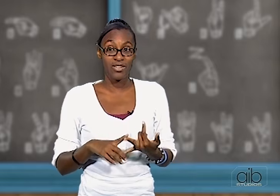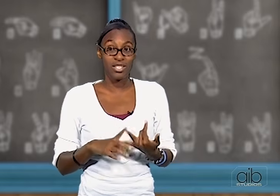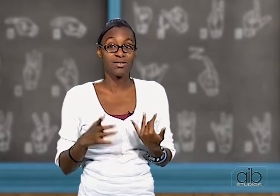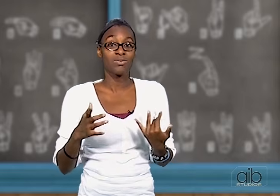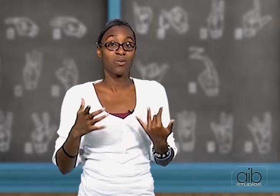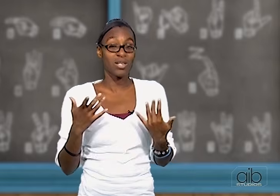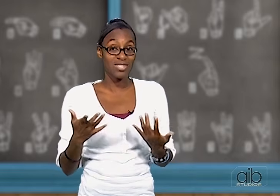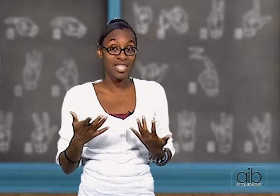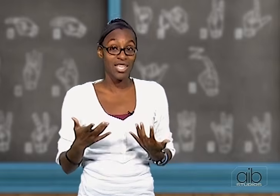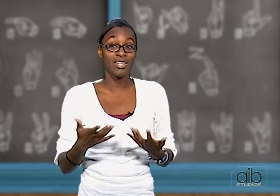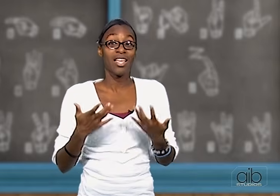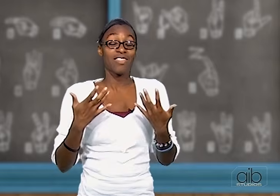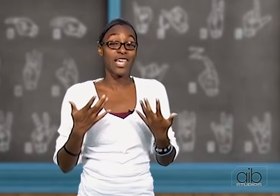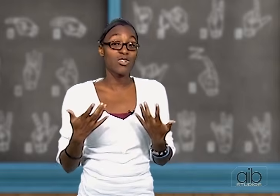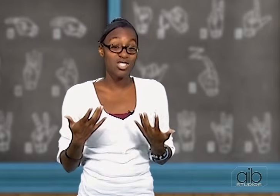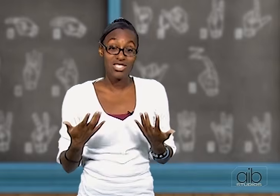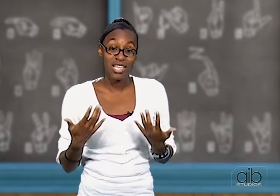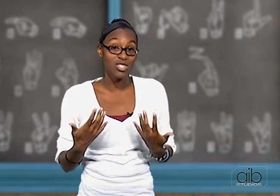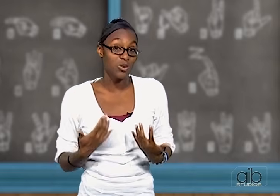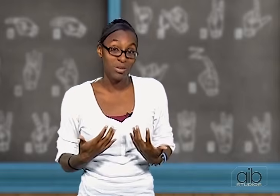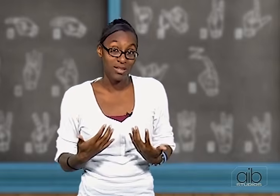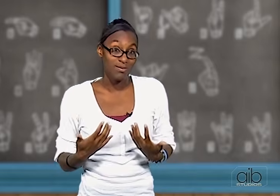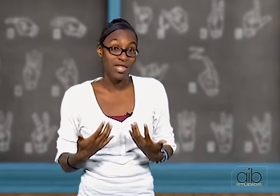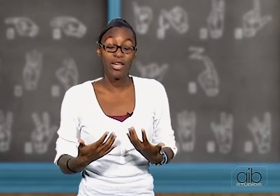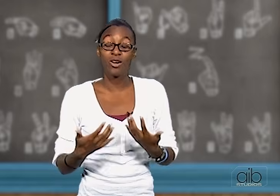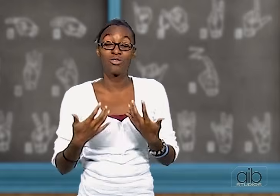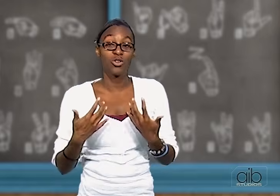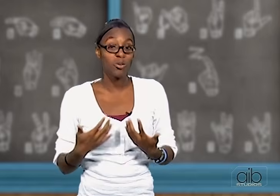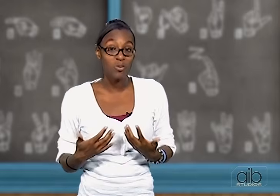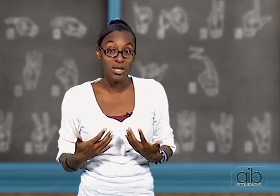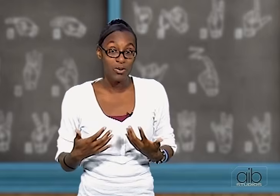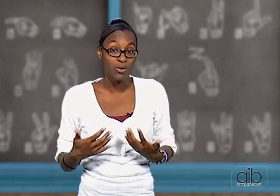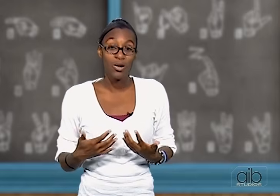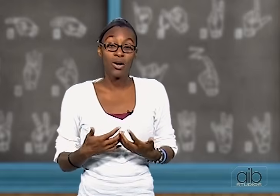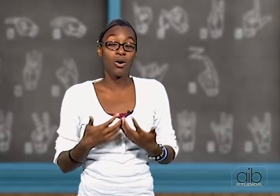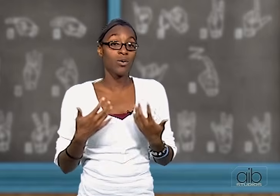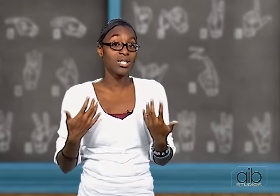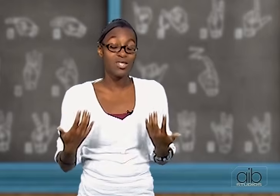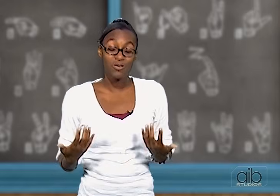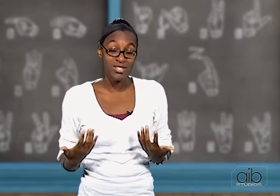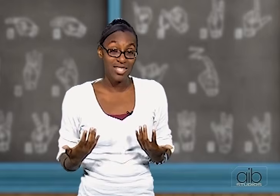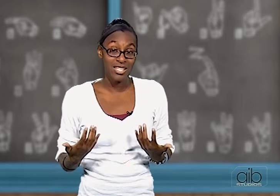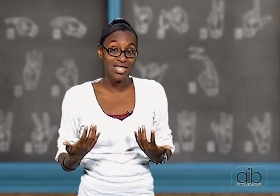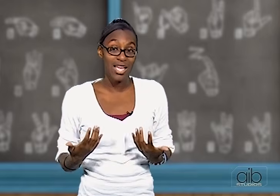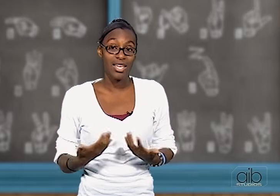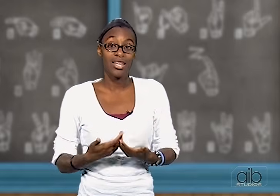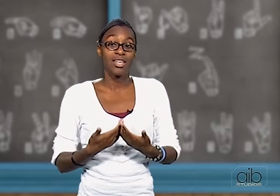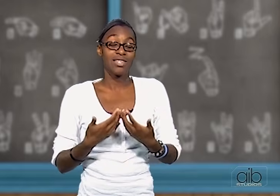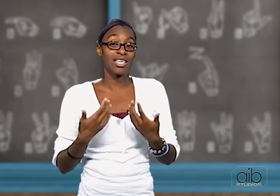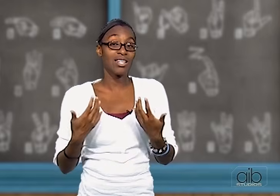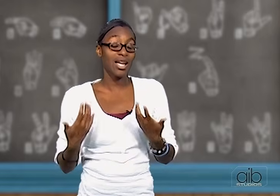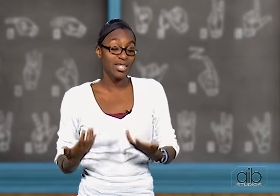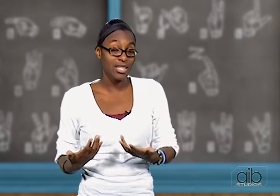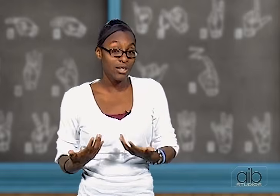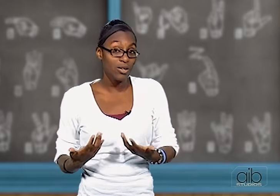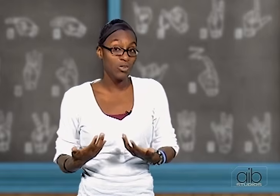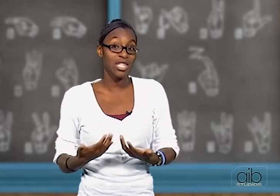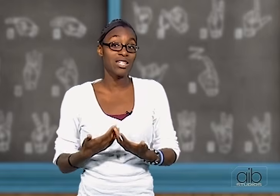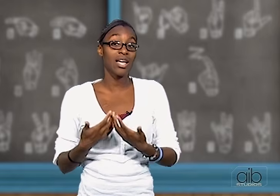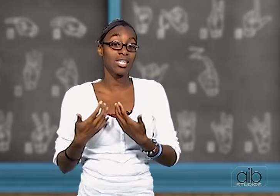hearing, once again, they are just like you and me. They are normal people. Only difference is that they cannot hear or they cannot hear